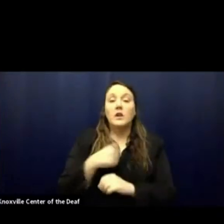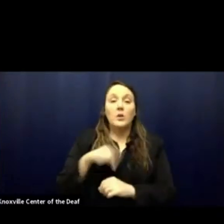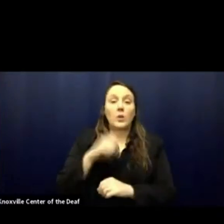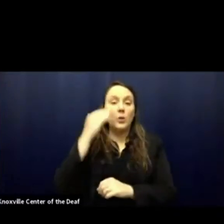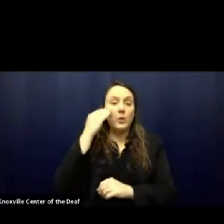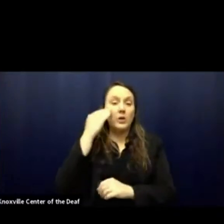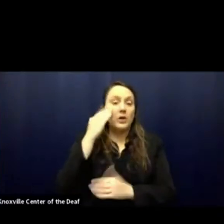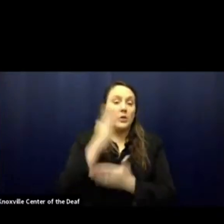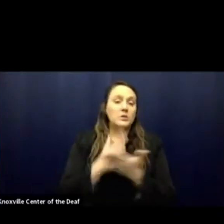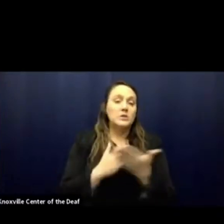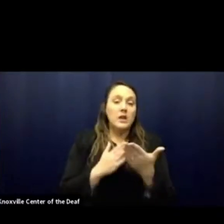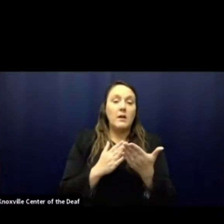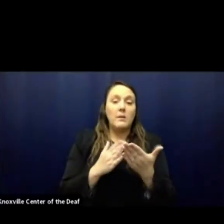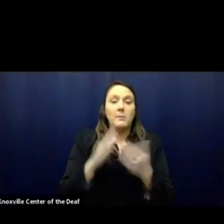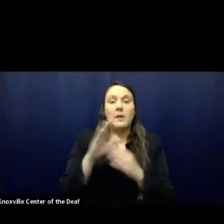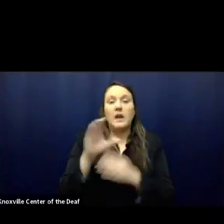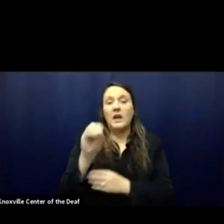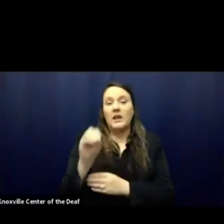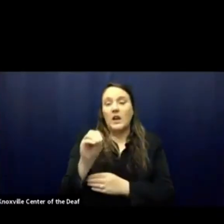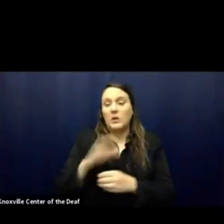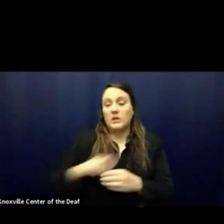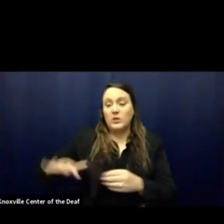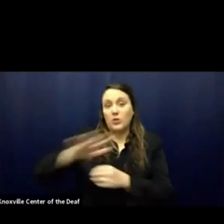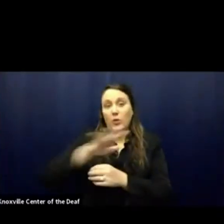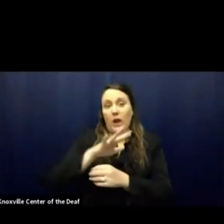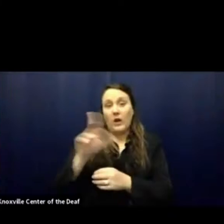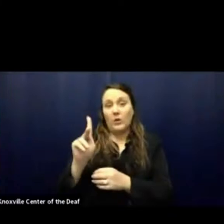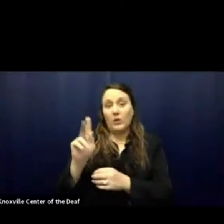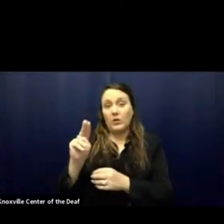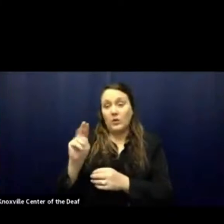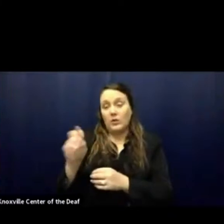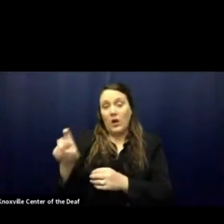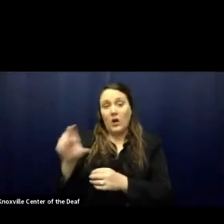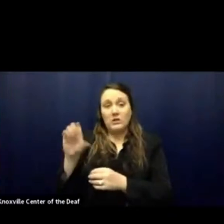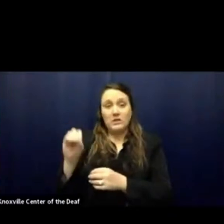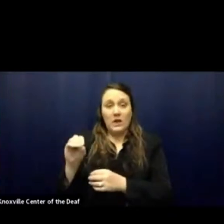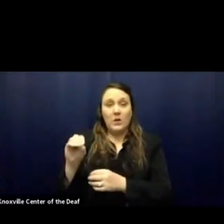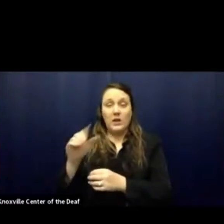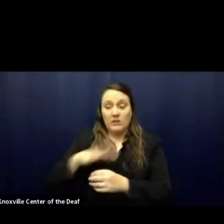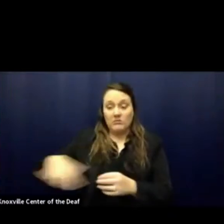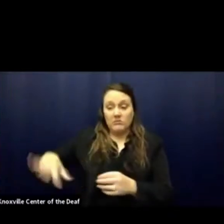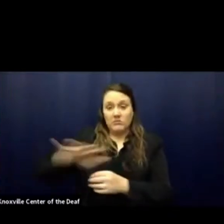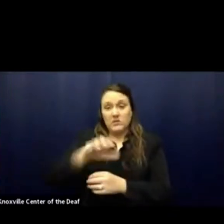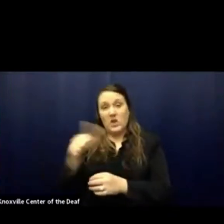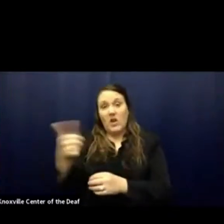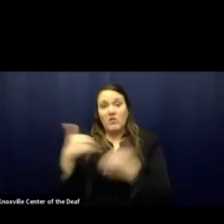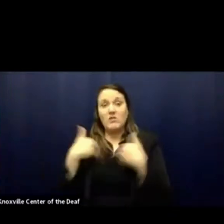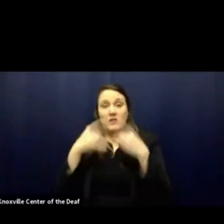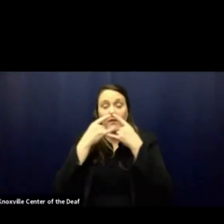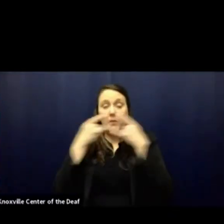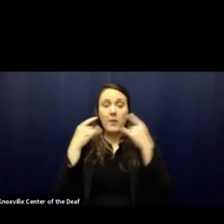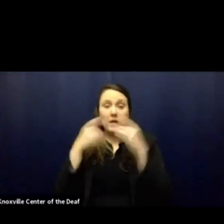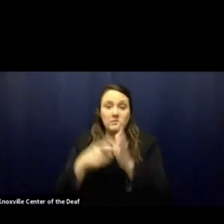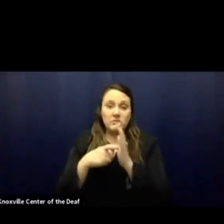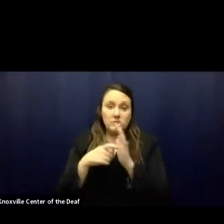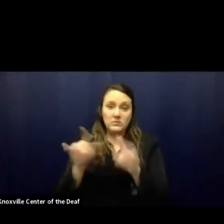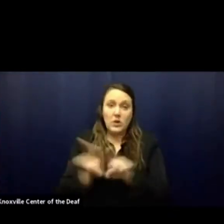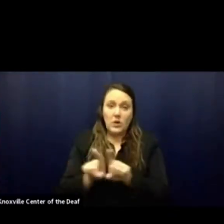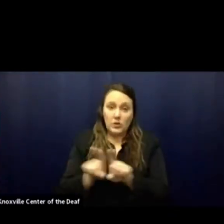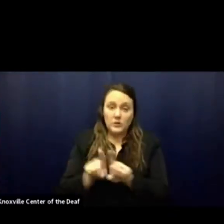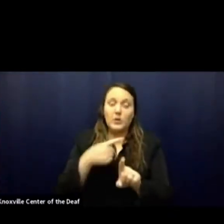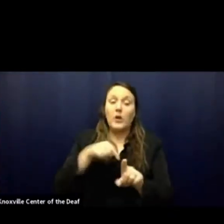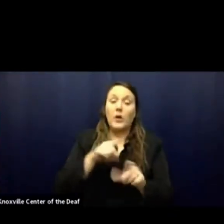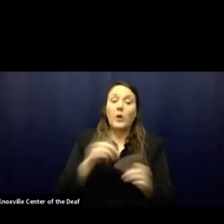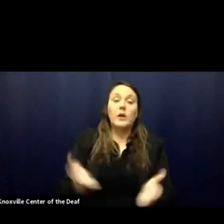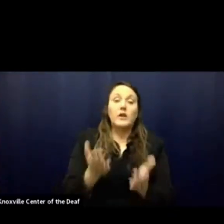actually some counties surrounding Knox that do have a mask mandate in place. And so, we encourage anyone who's in